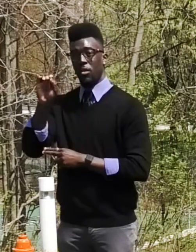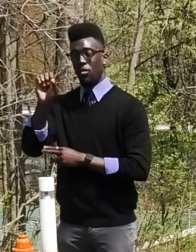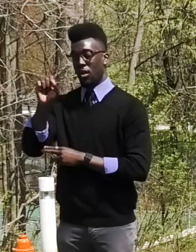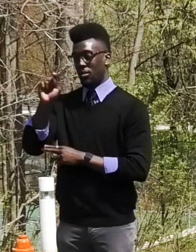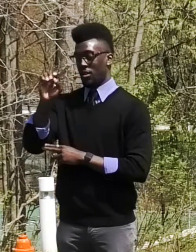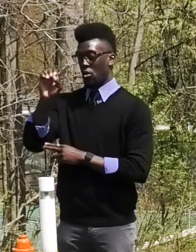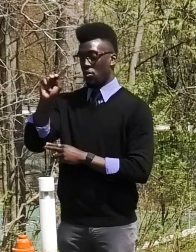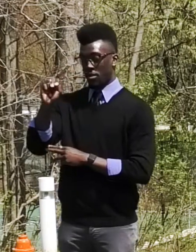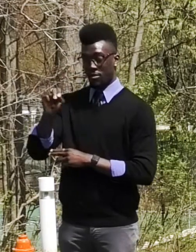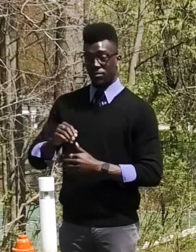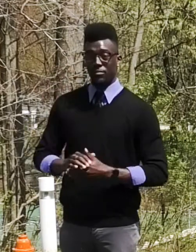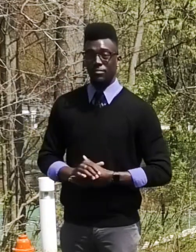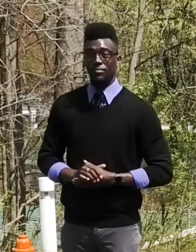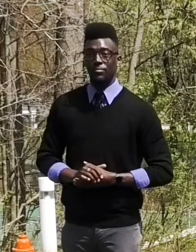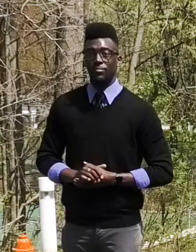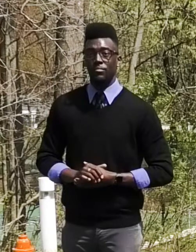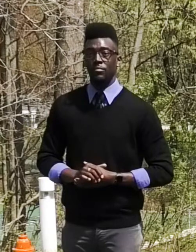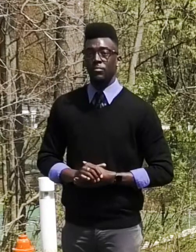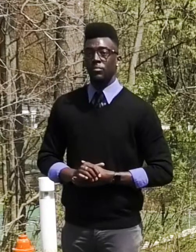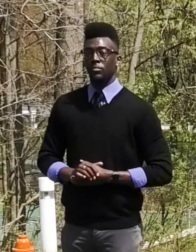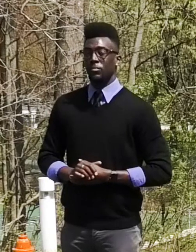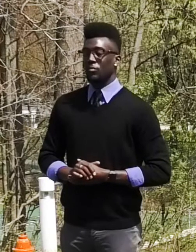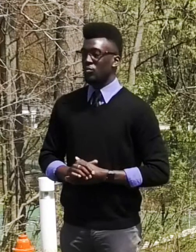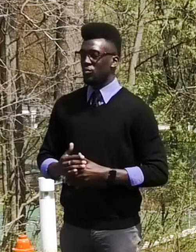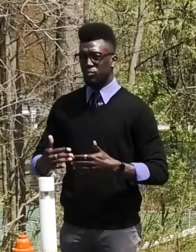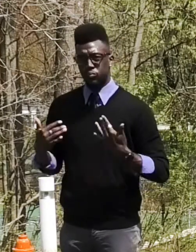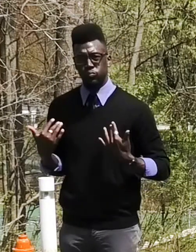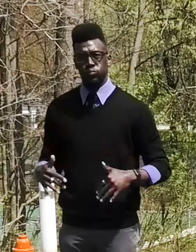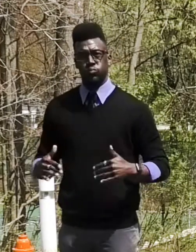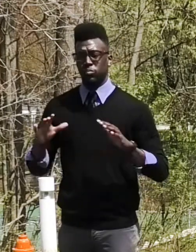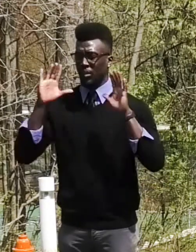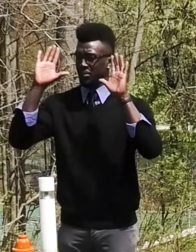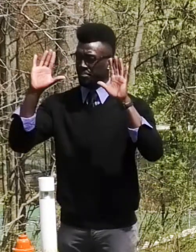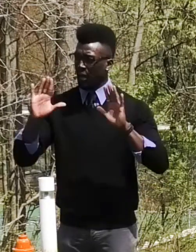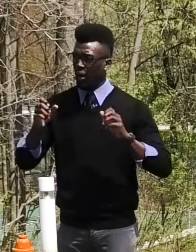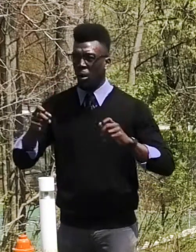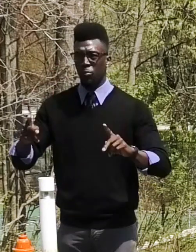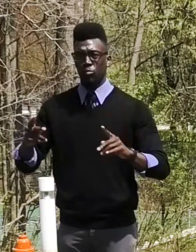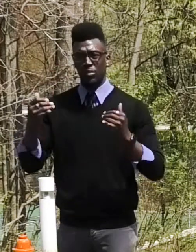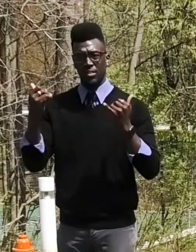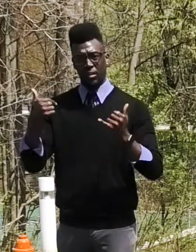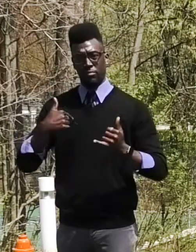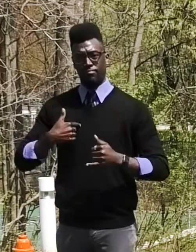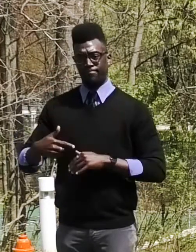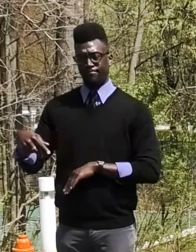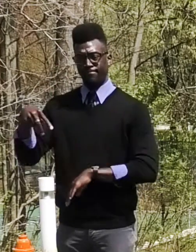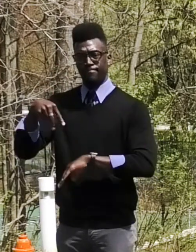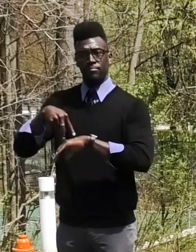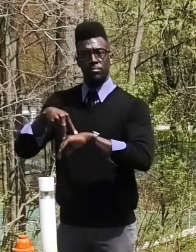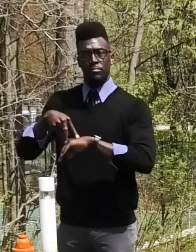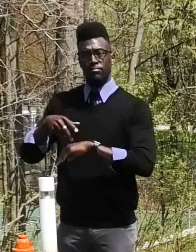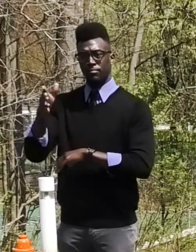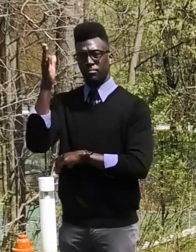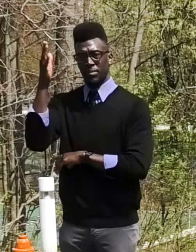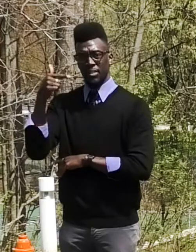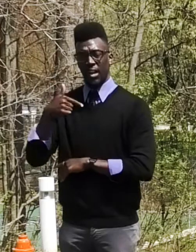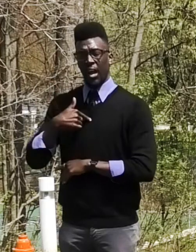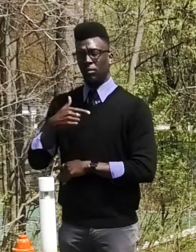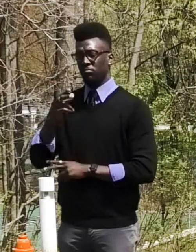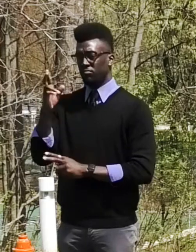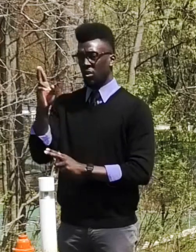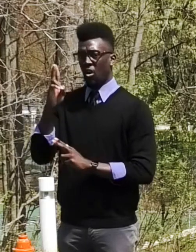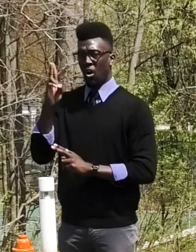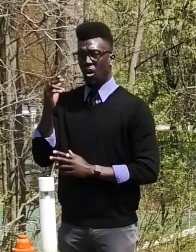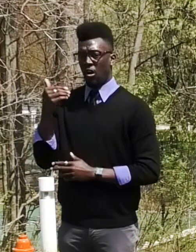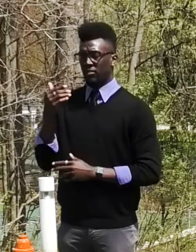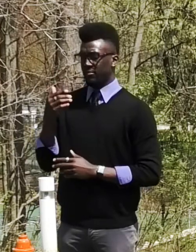Boston. What an amazing opportunity for me to be standing here before you today. And I want to just say I'm just so honored